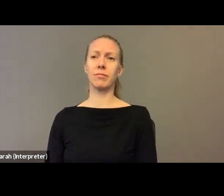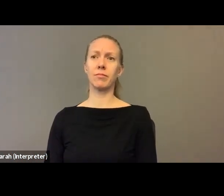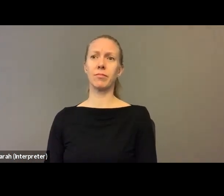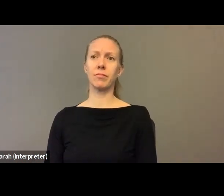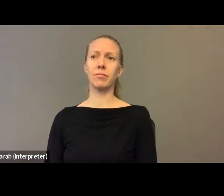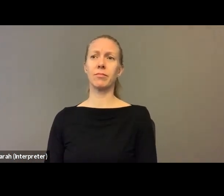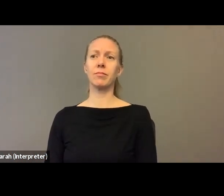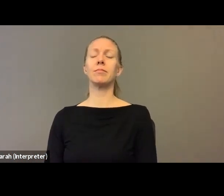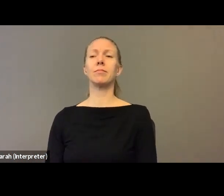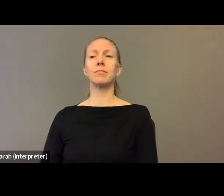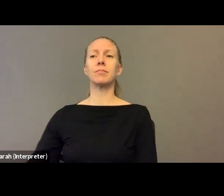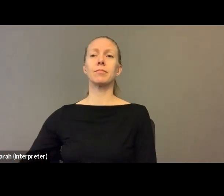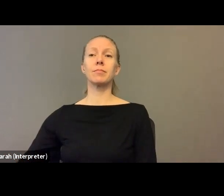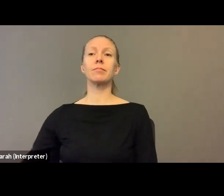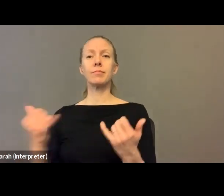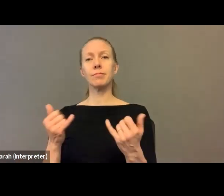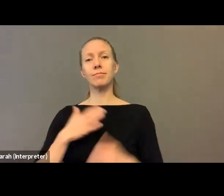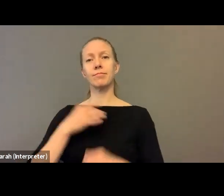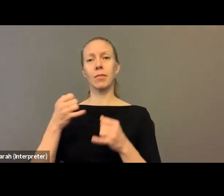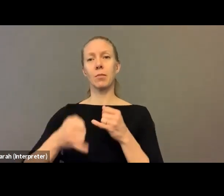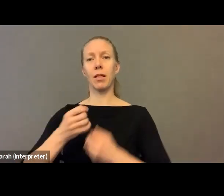And this is the last poem.